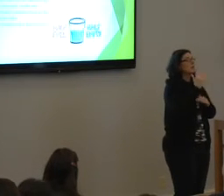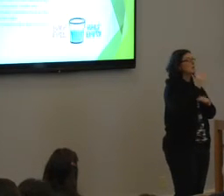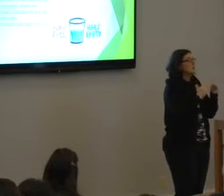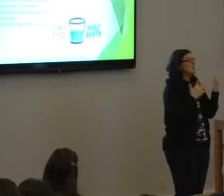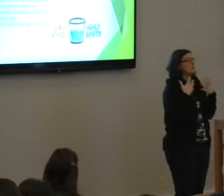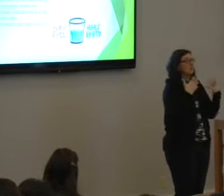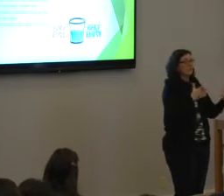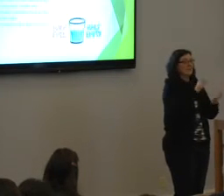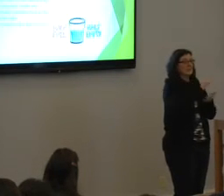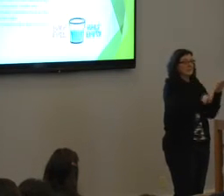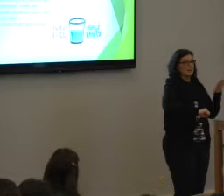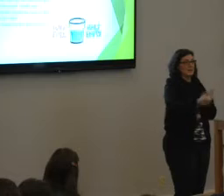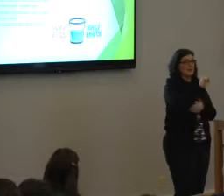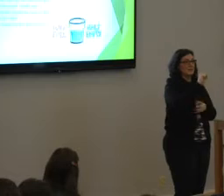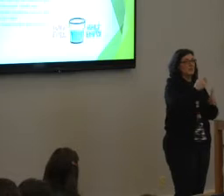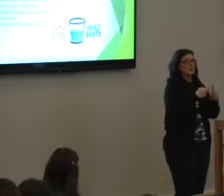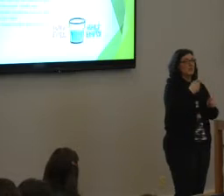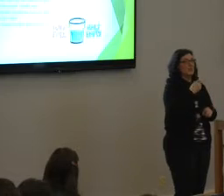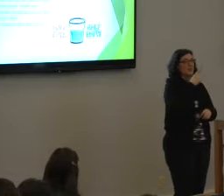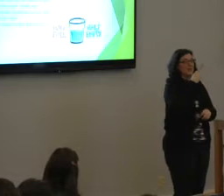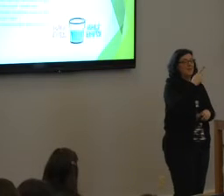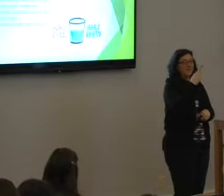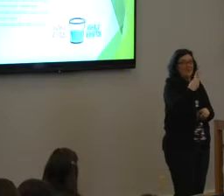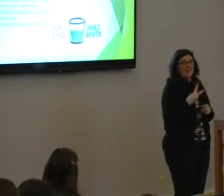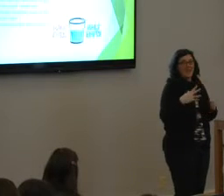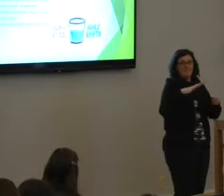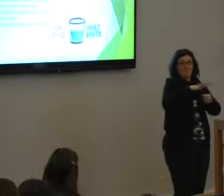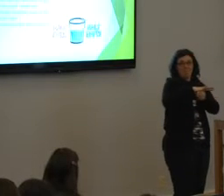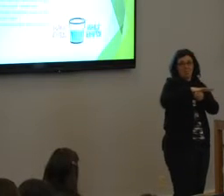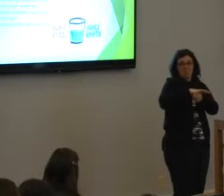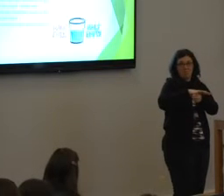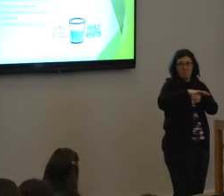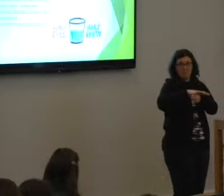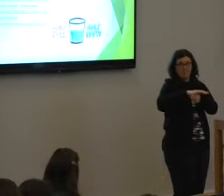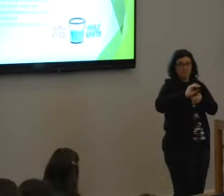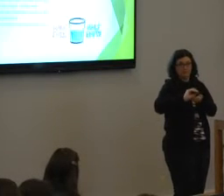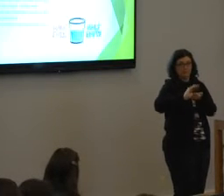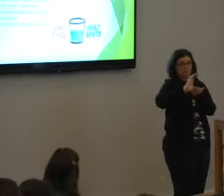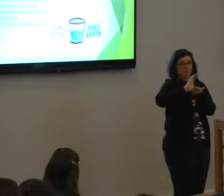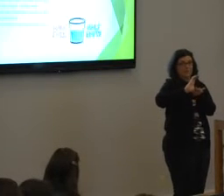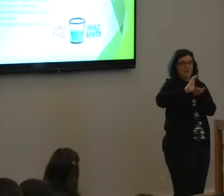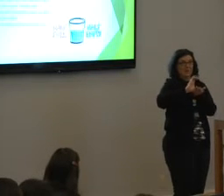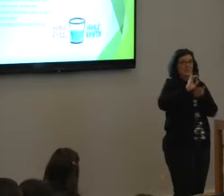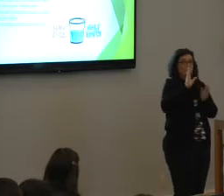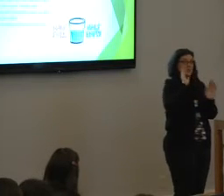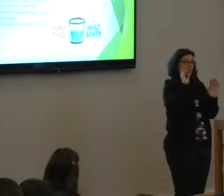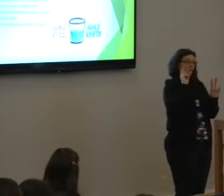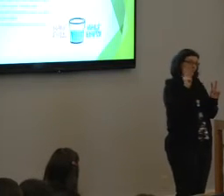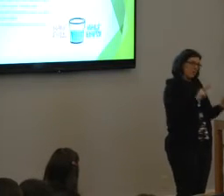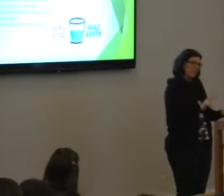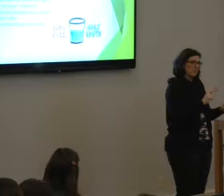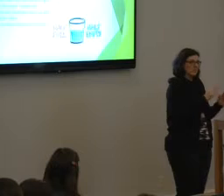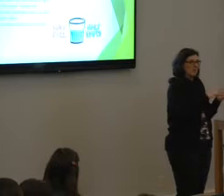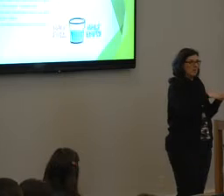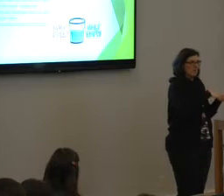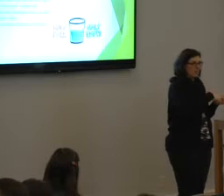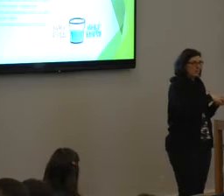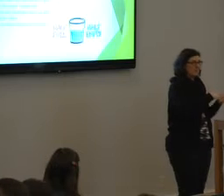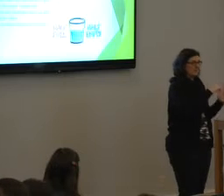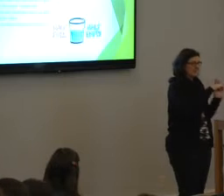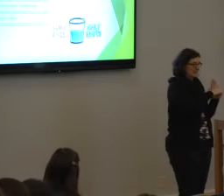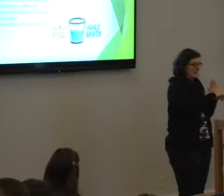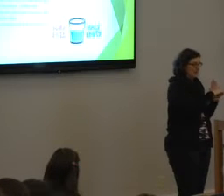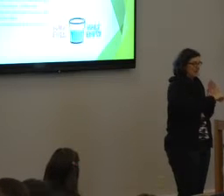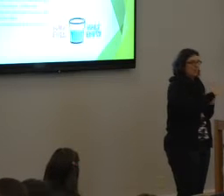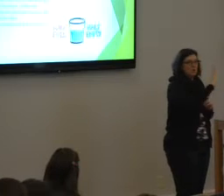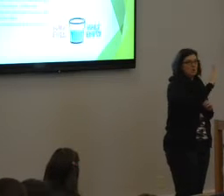and seminaries from the half full side. If you focus on everybody's deficiencies and limits, you'd never have